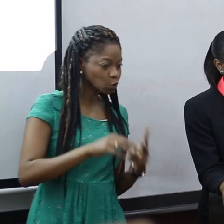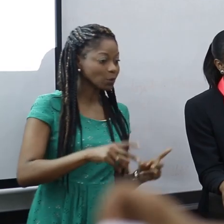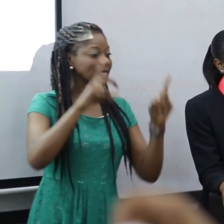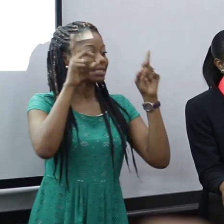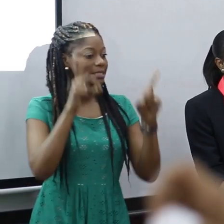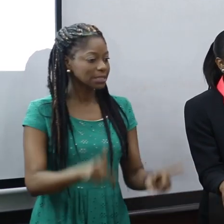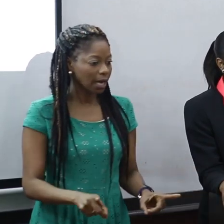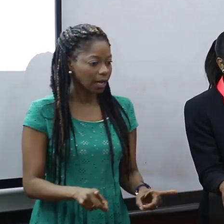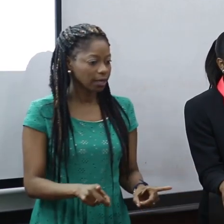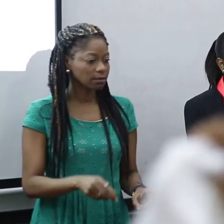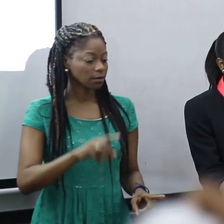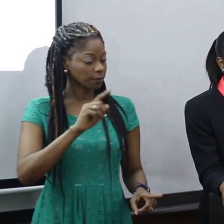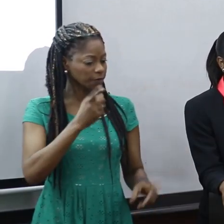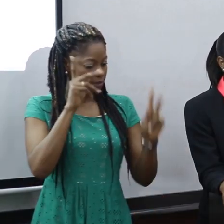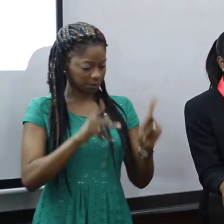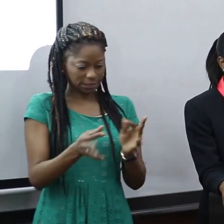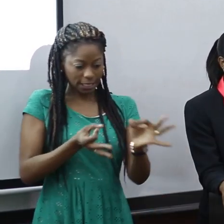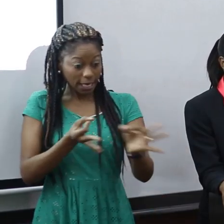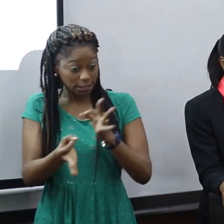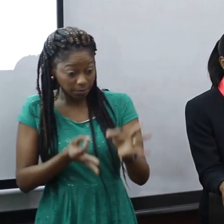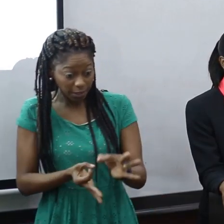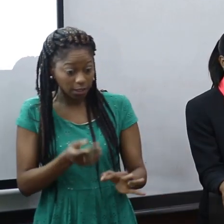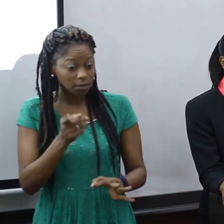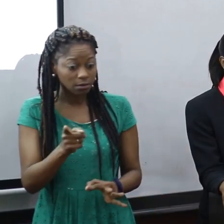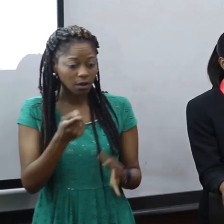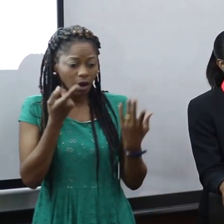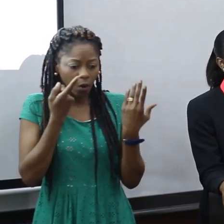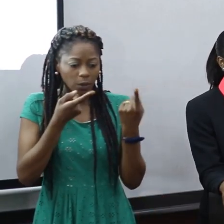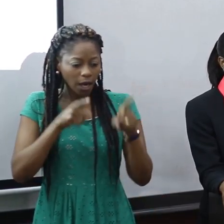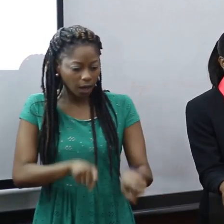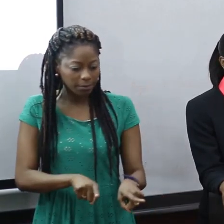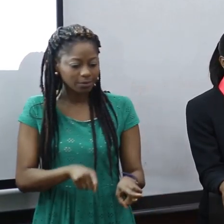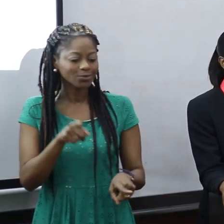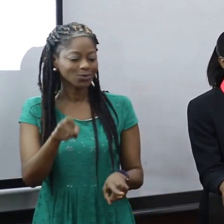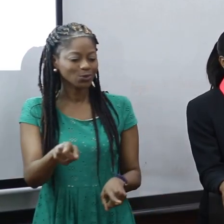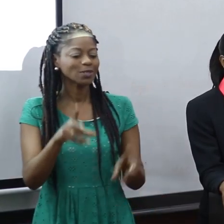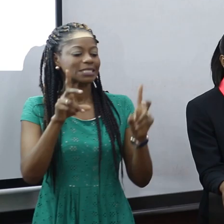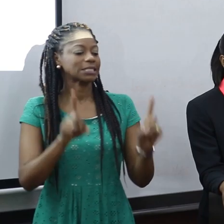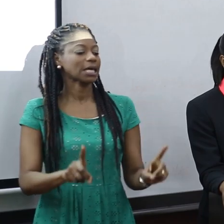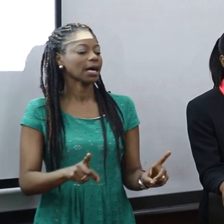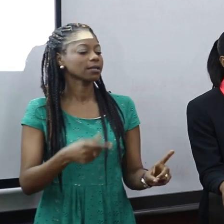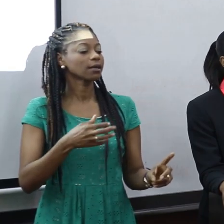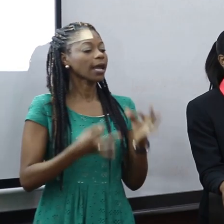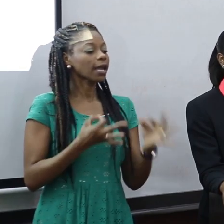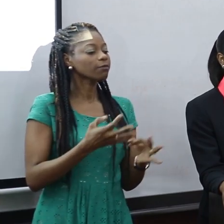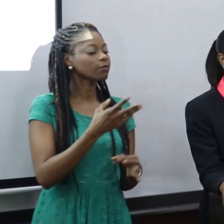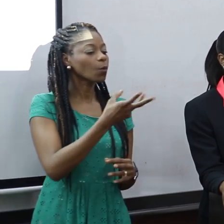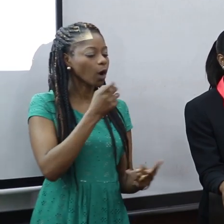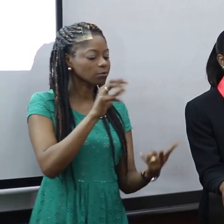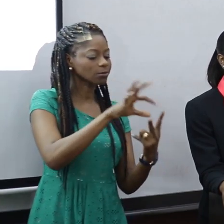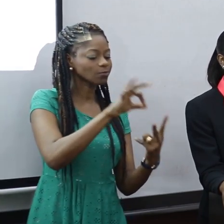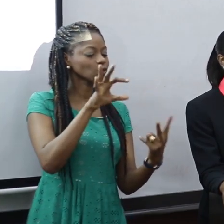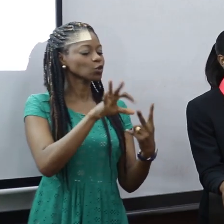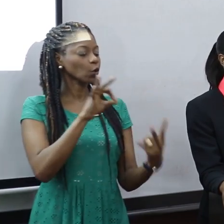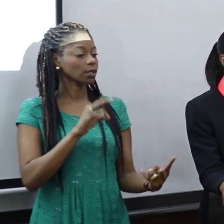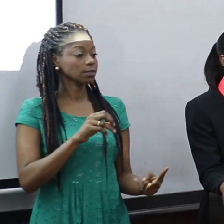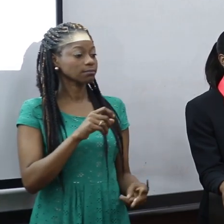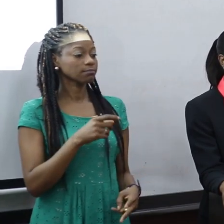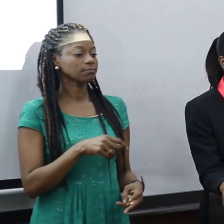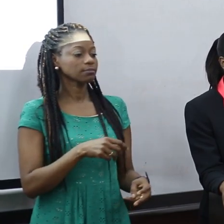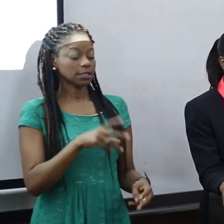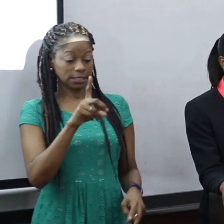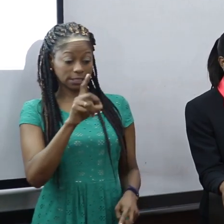which says that every person with disabilities has a right to respect for his or her physical and mental integrity on an